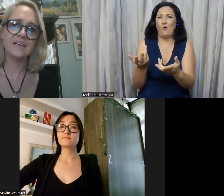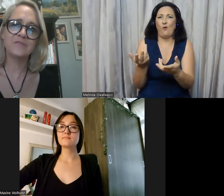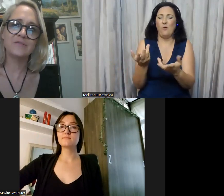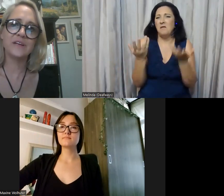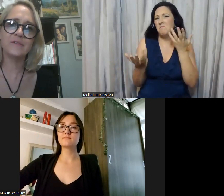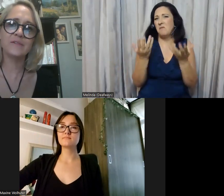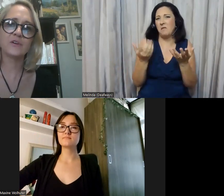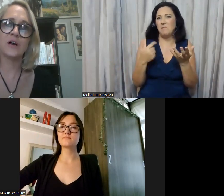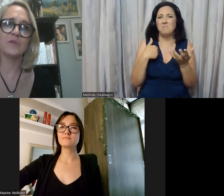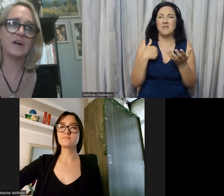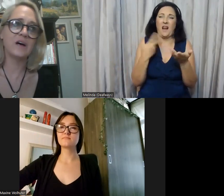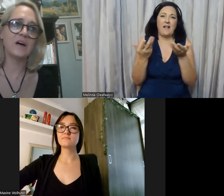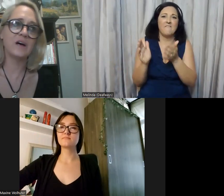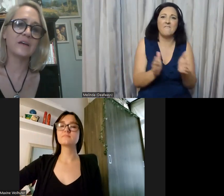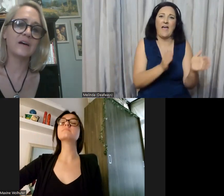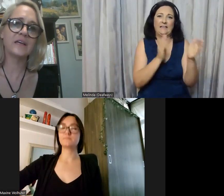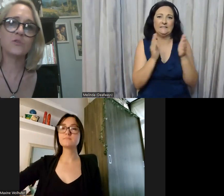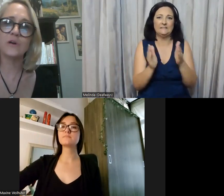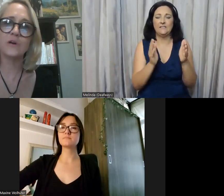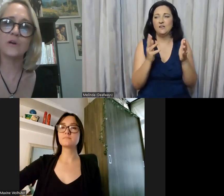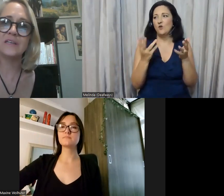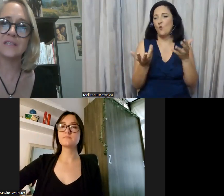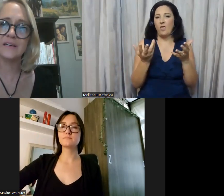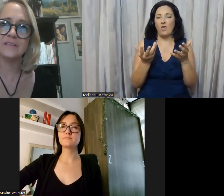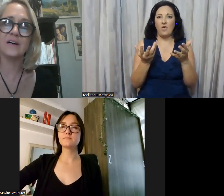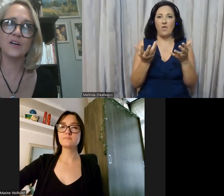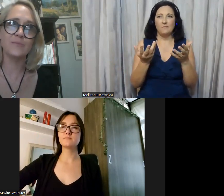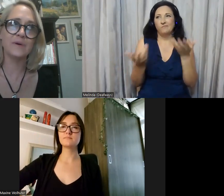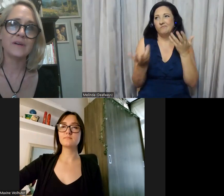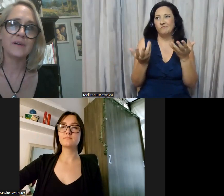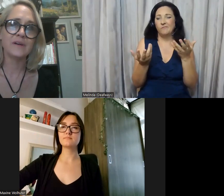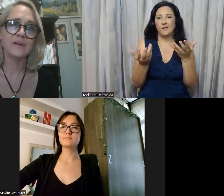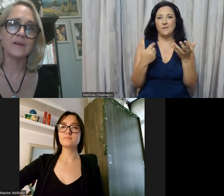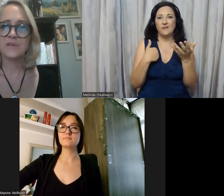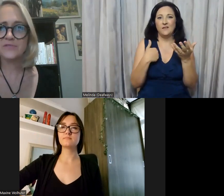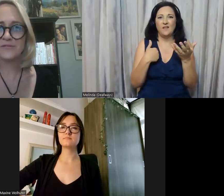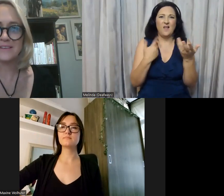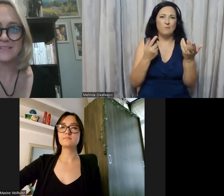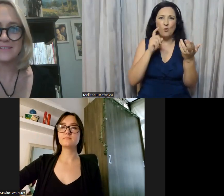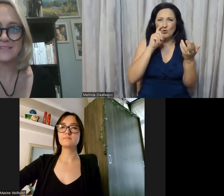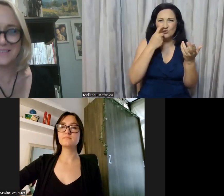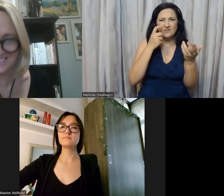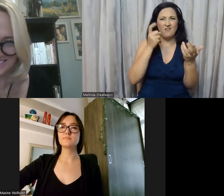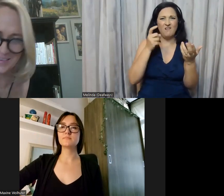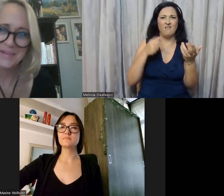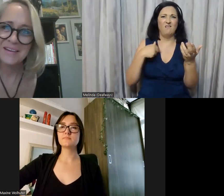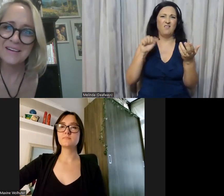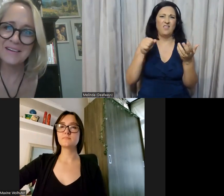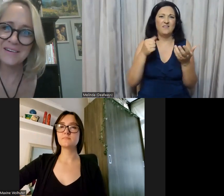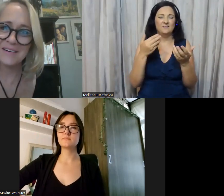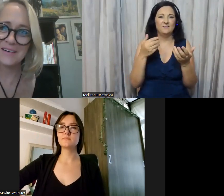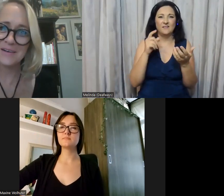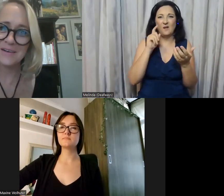very I easily get what is verveeld. Bored,